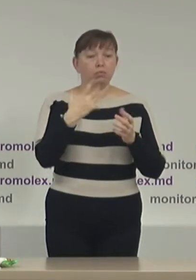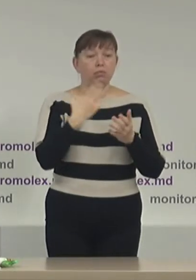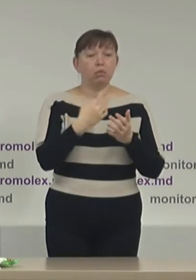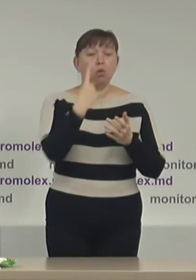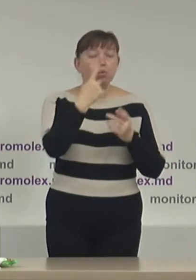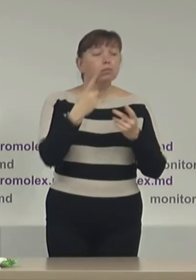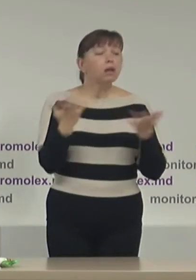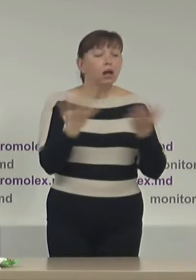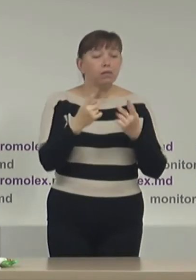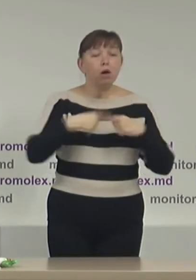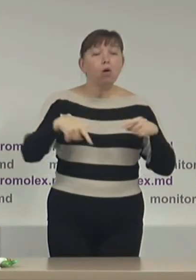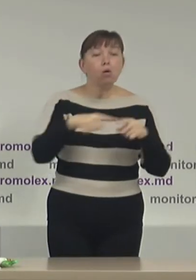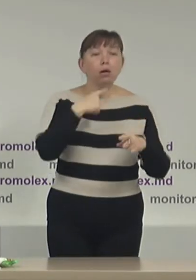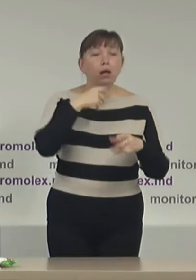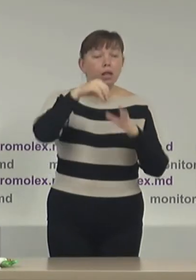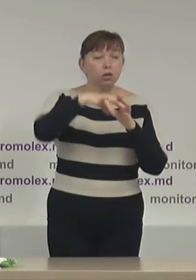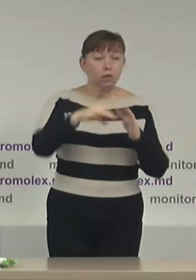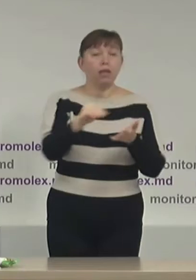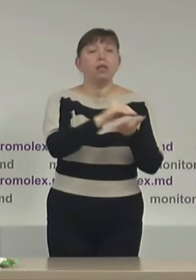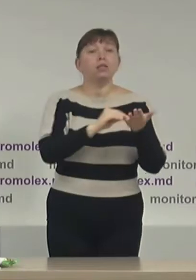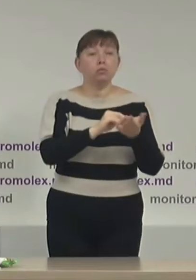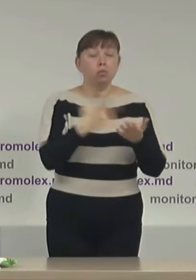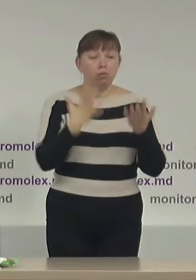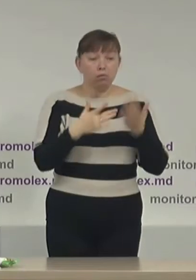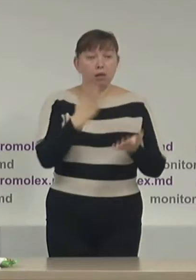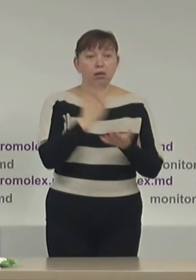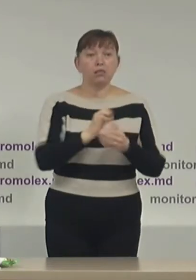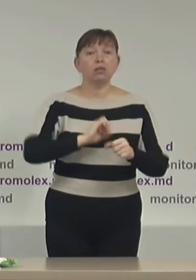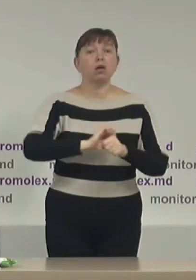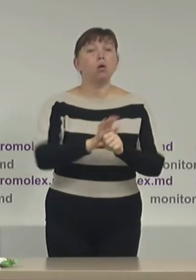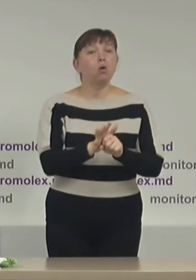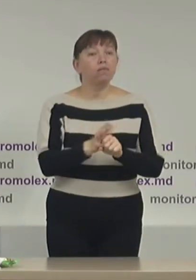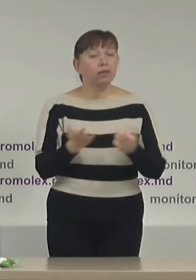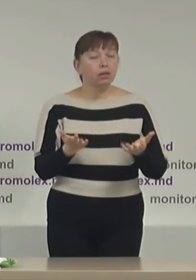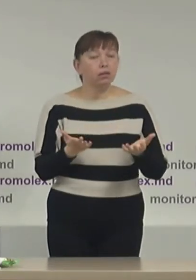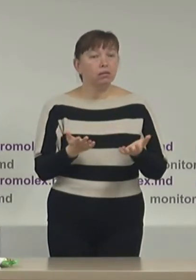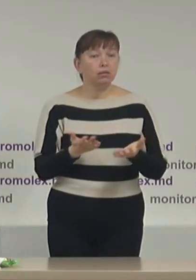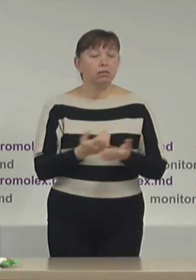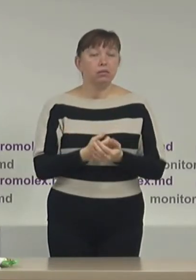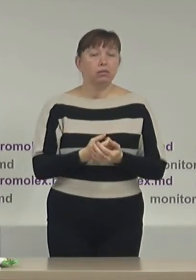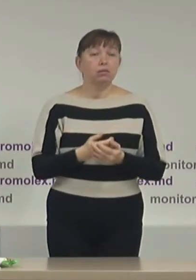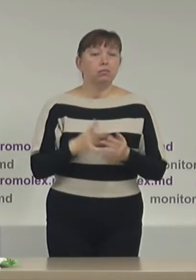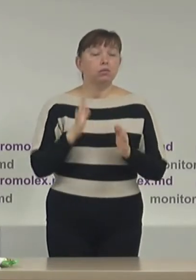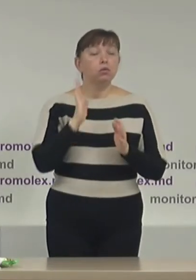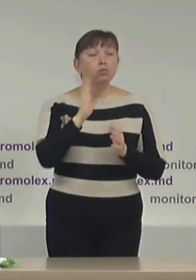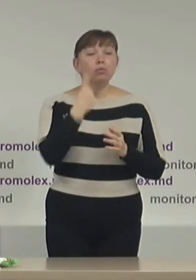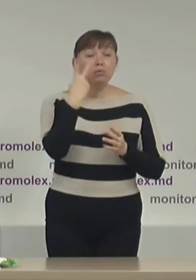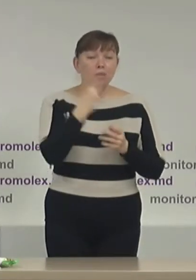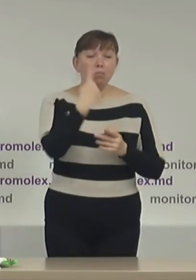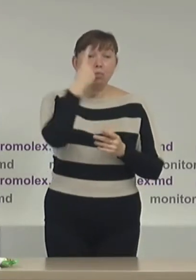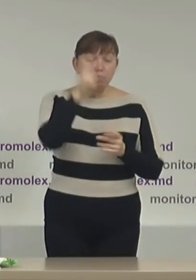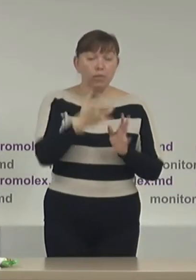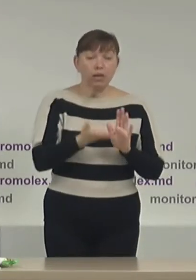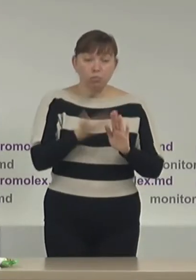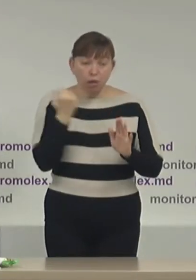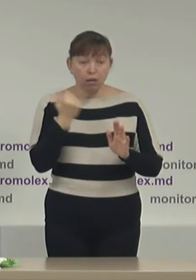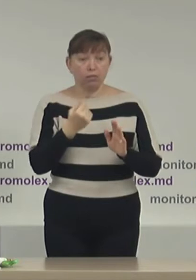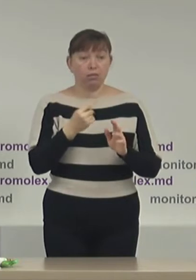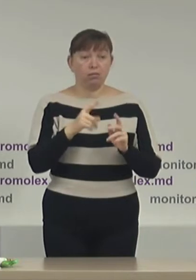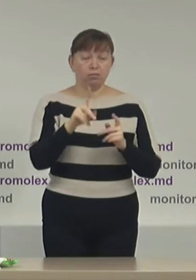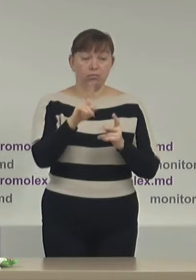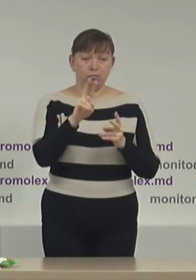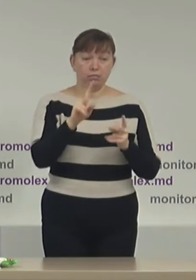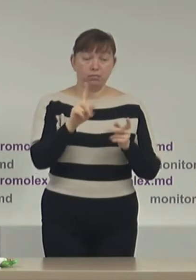opinion, it is not possible to establish a bureau or an electoral body anew for the